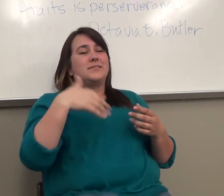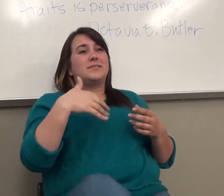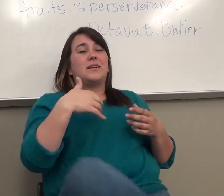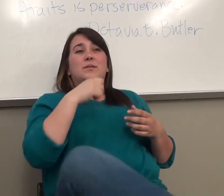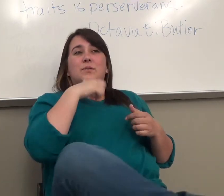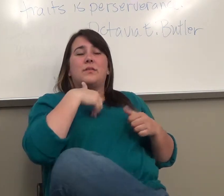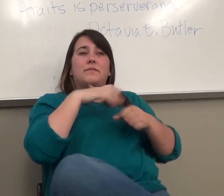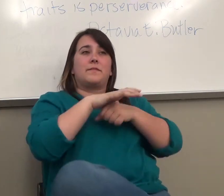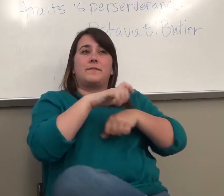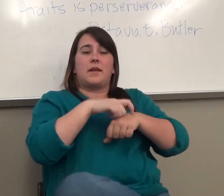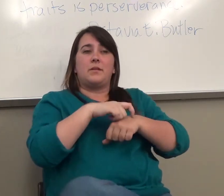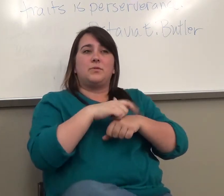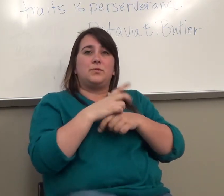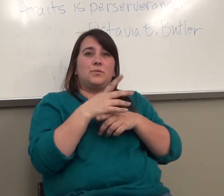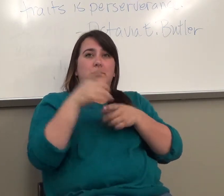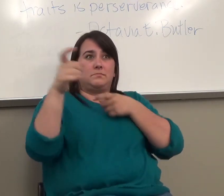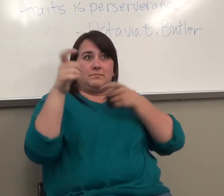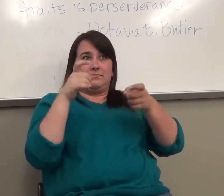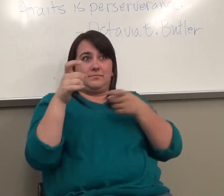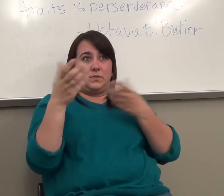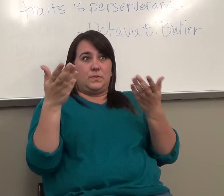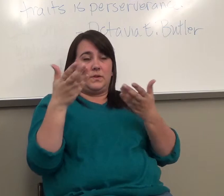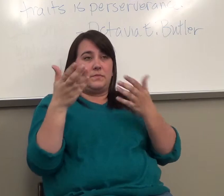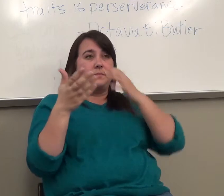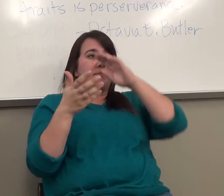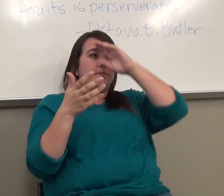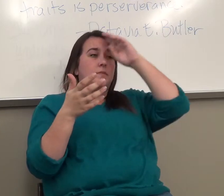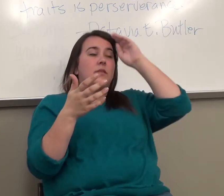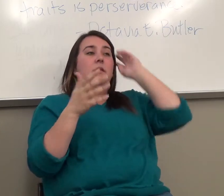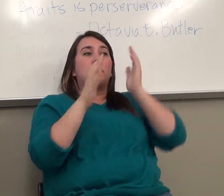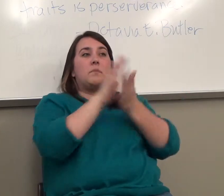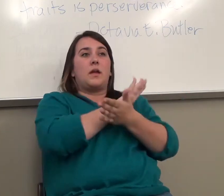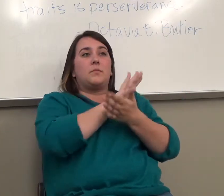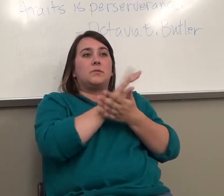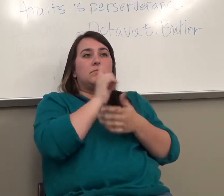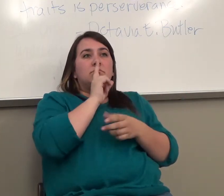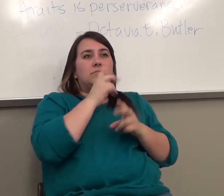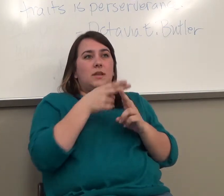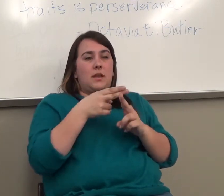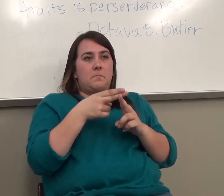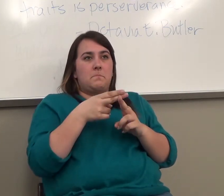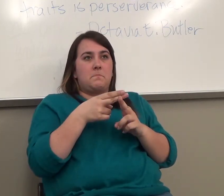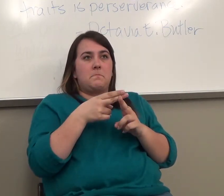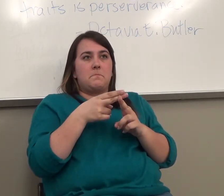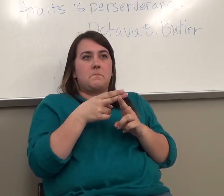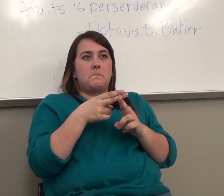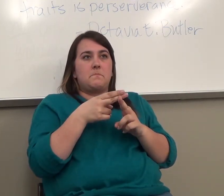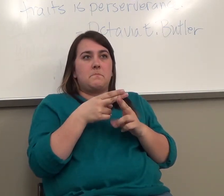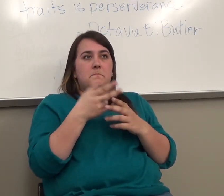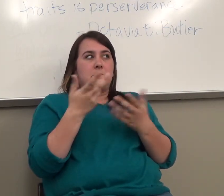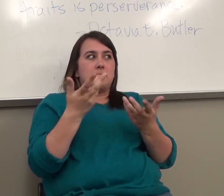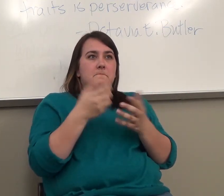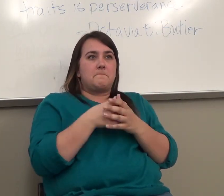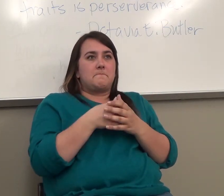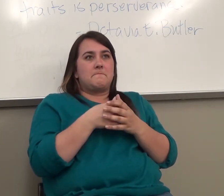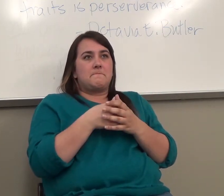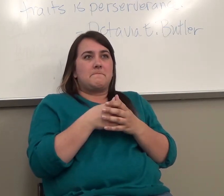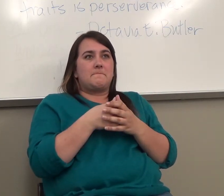to deal with, is papers that did not have names on them. If at this point my policy